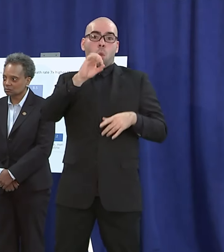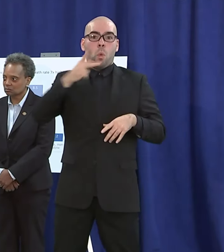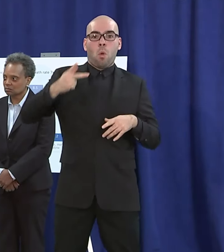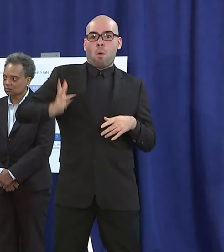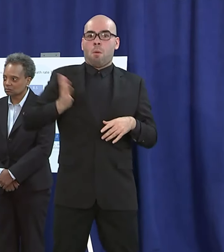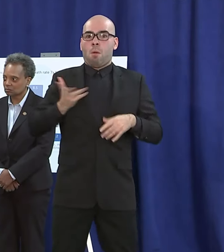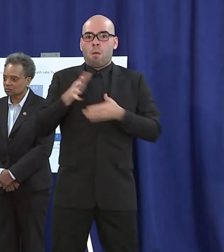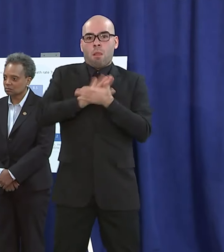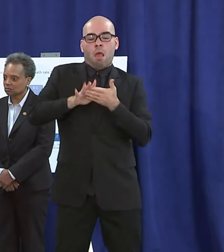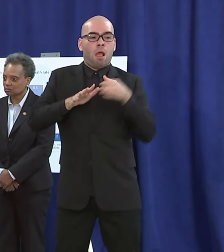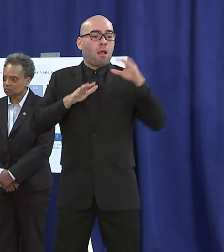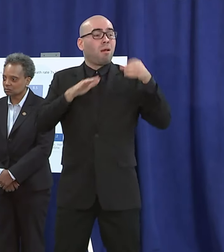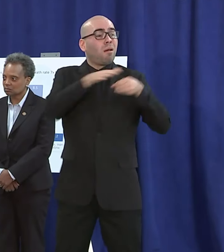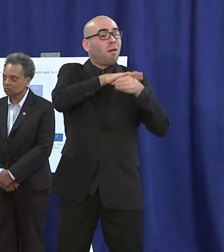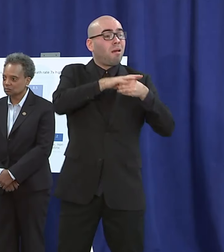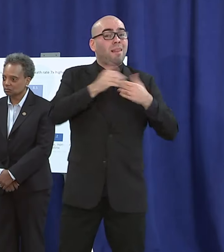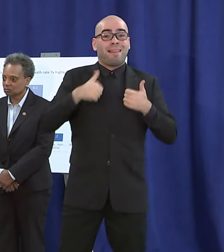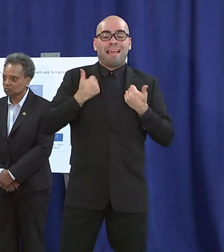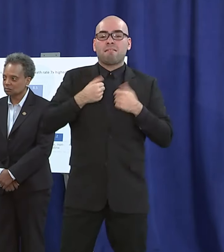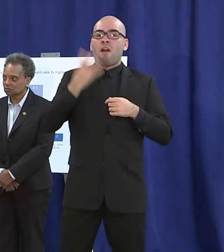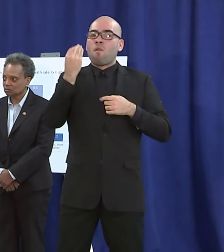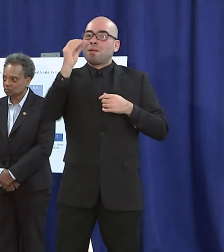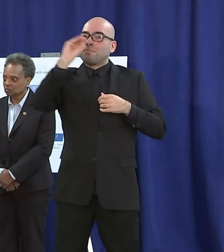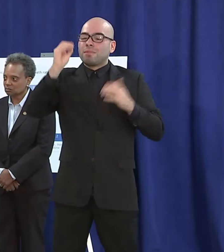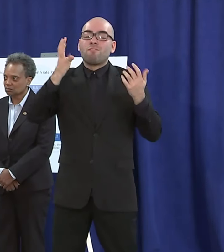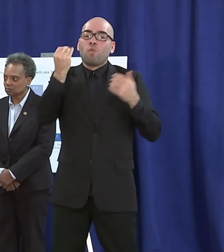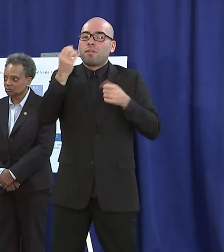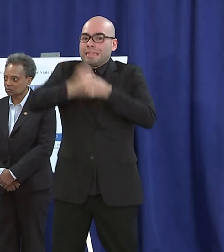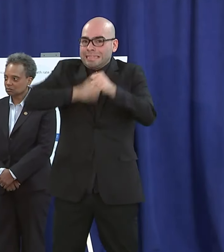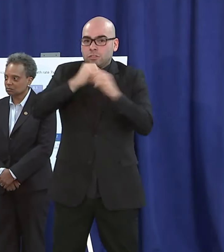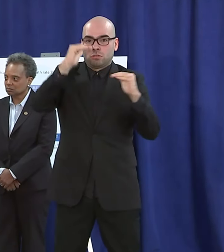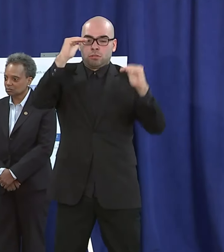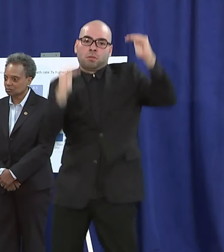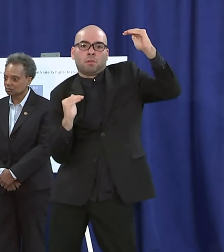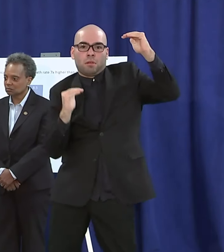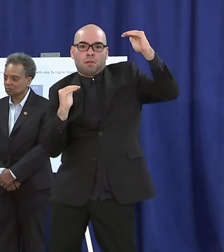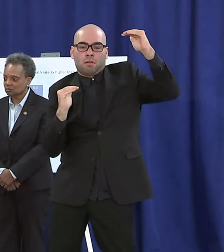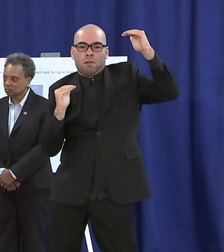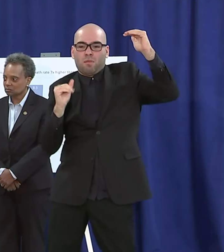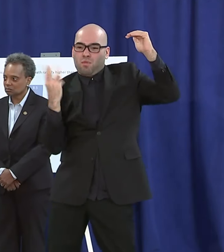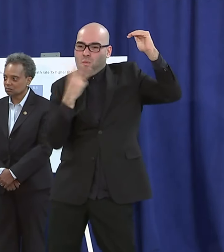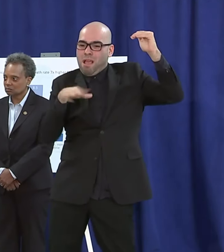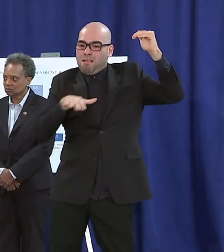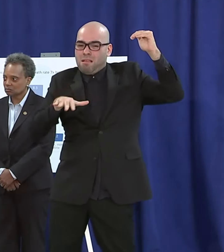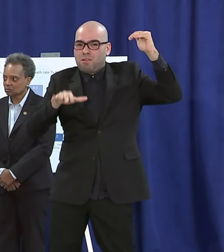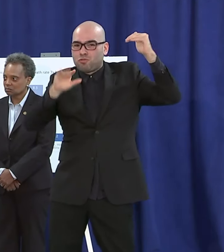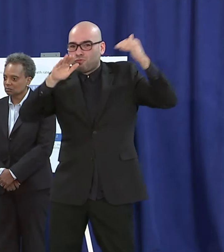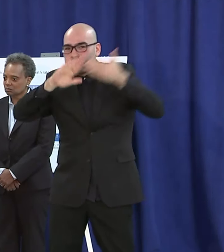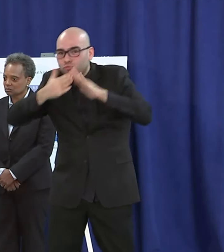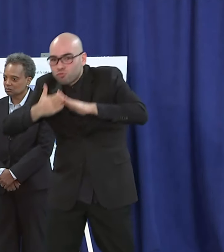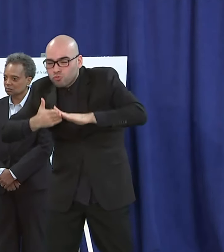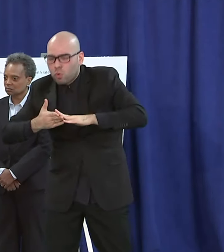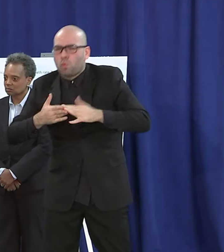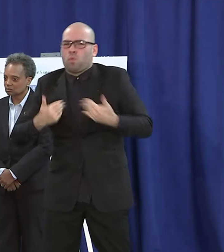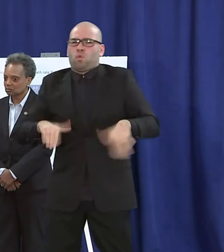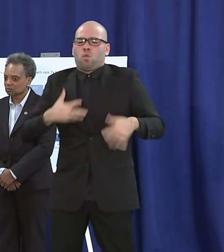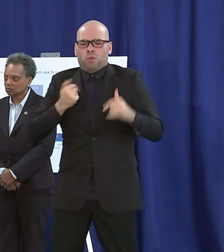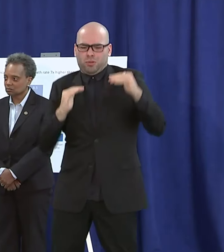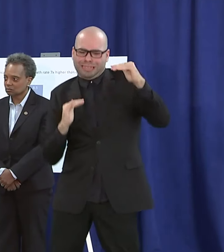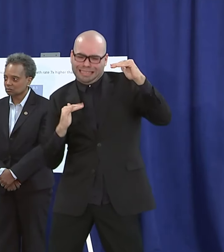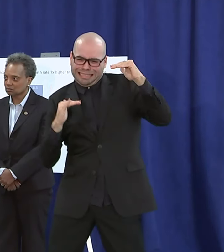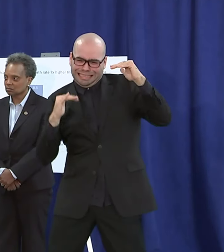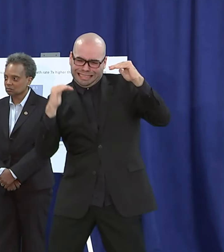10 West Side communities by 50% by 2030. And our partners include the faith community,